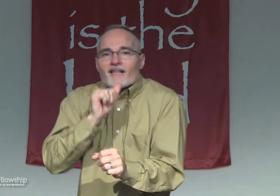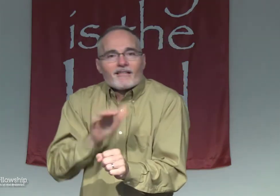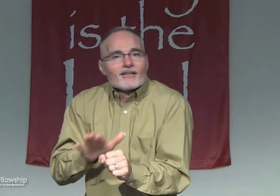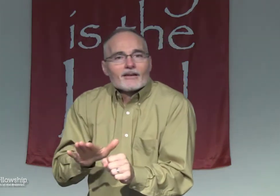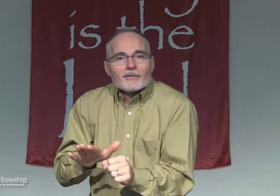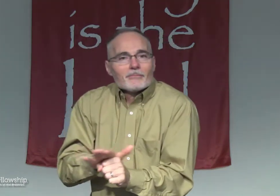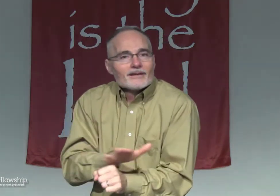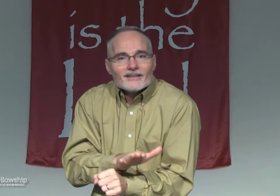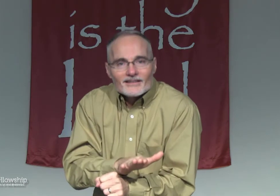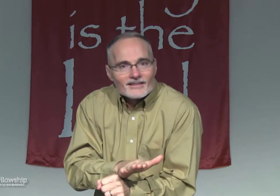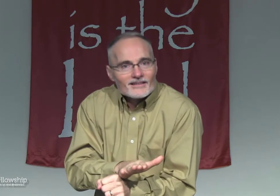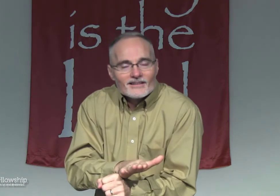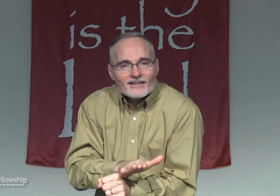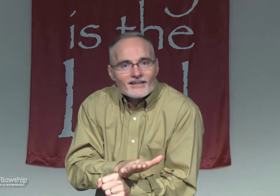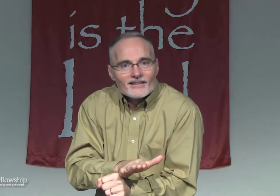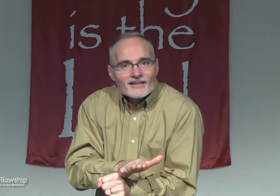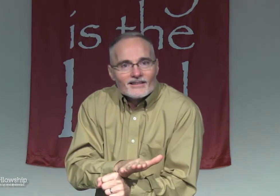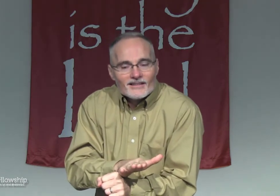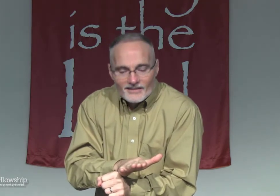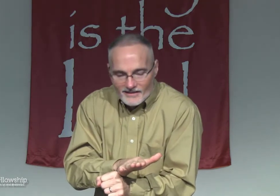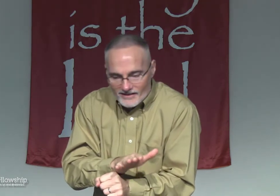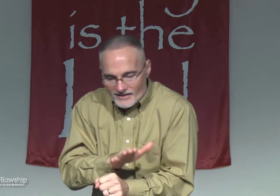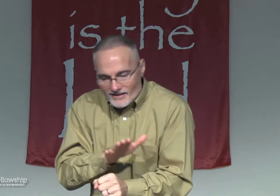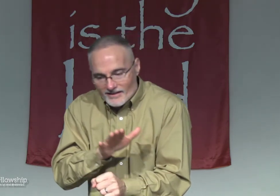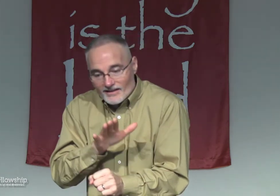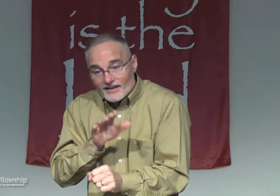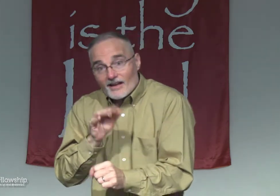Without God's Spirit, it's incomplete.